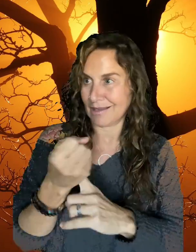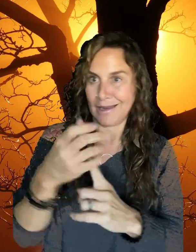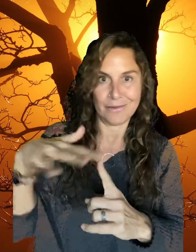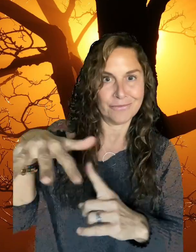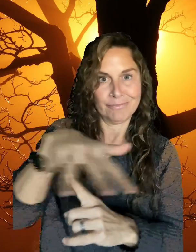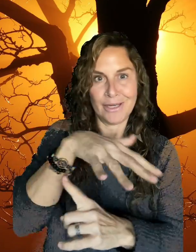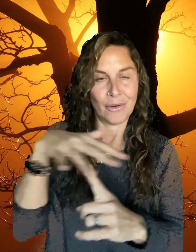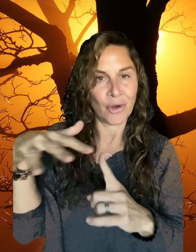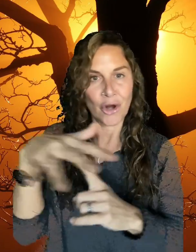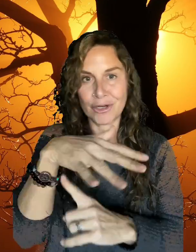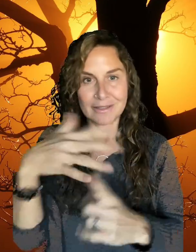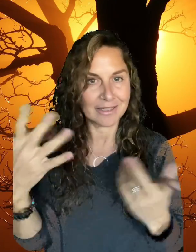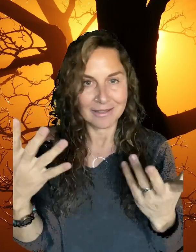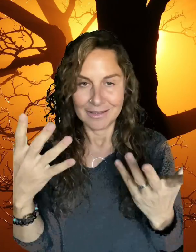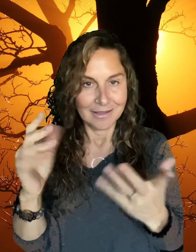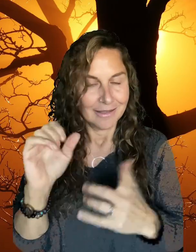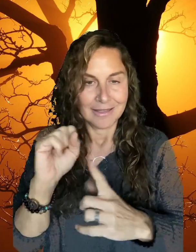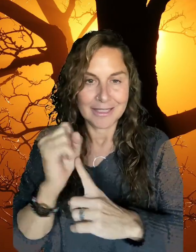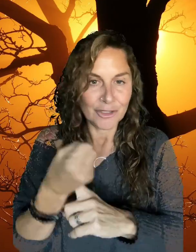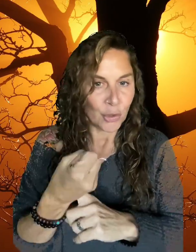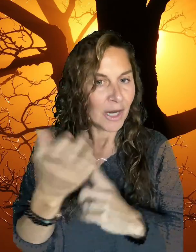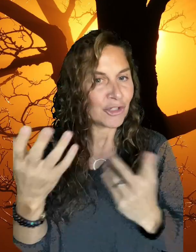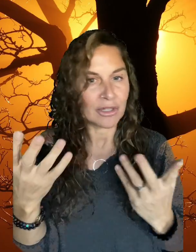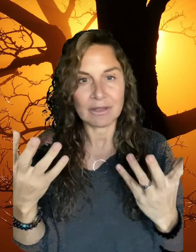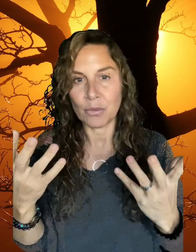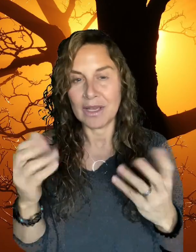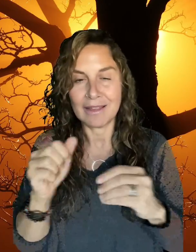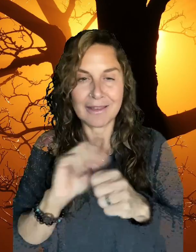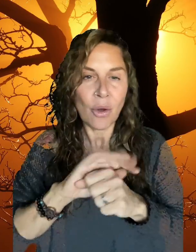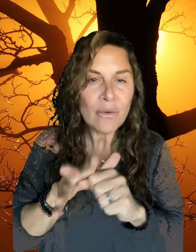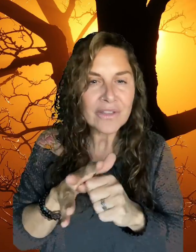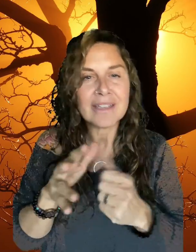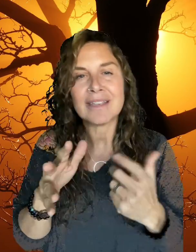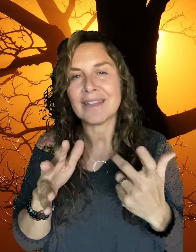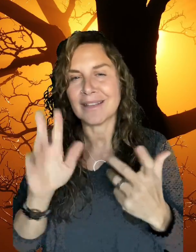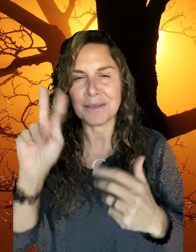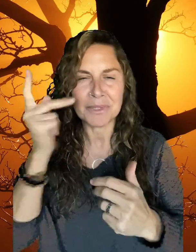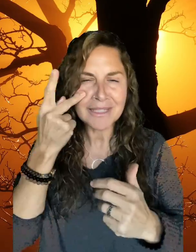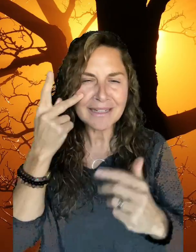of, current situation with COVID and the political,